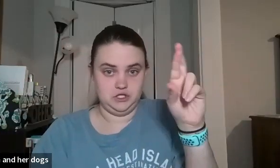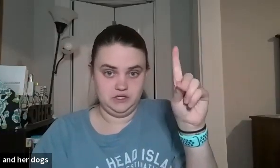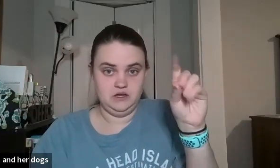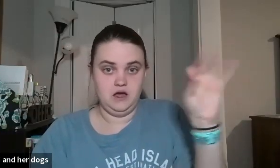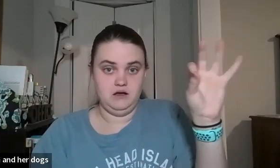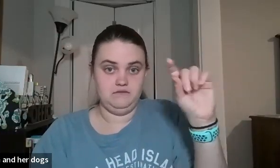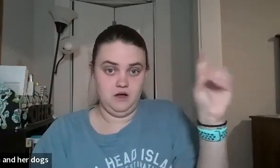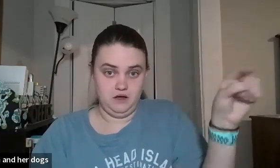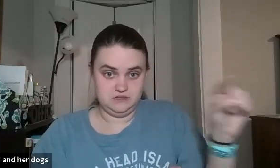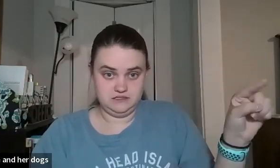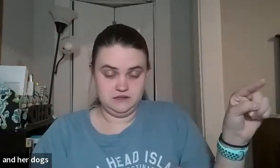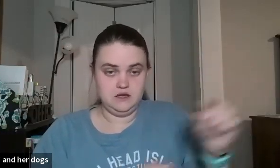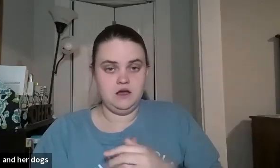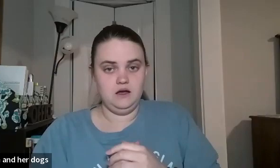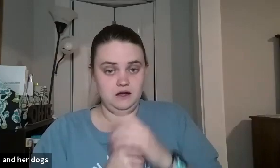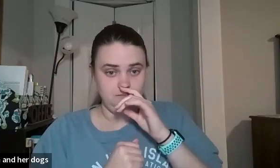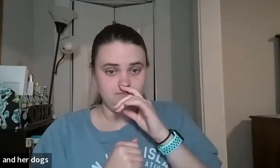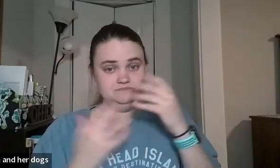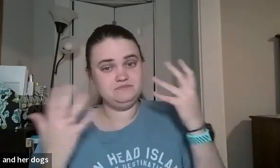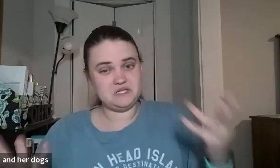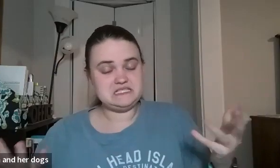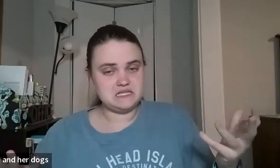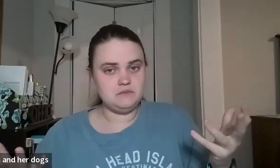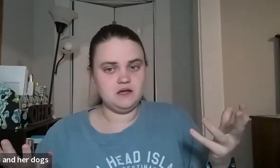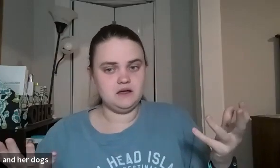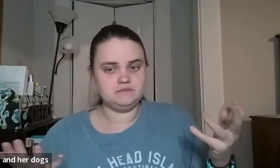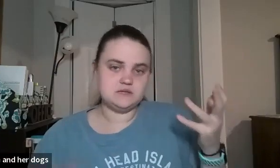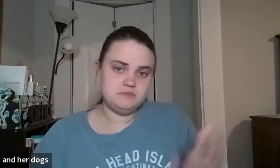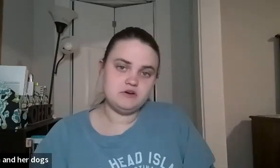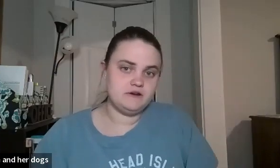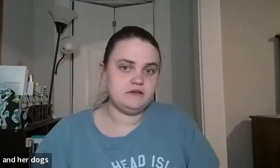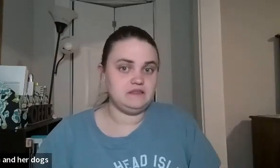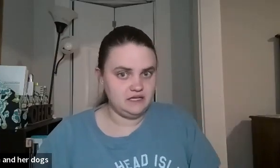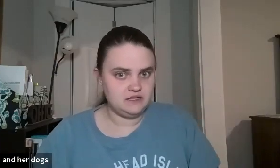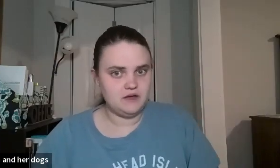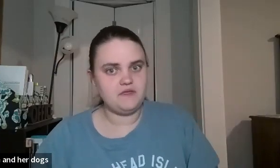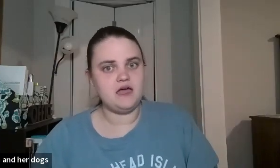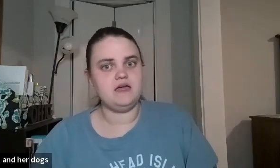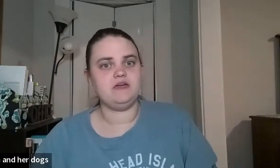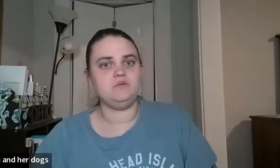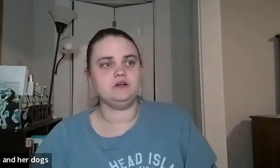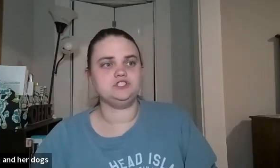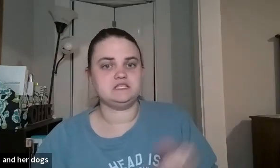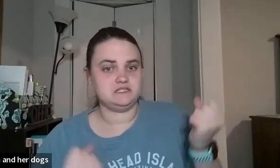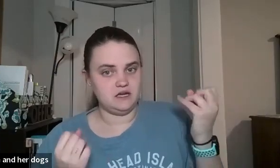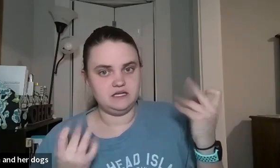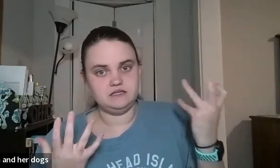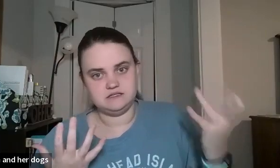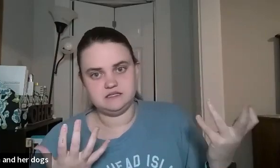Wizard of Oz. But some people are very lenient about that and they will just sign it